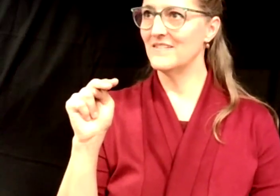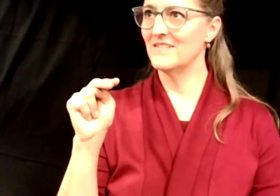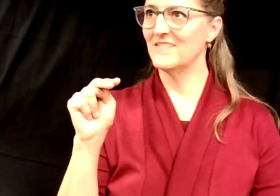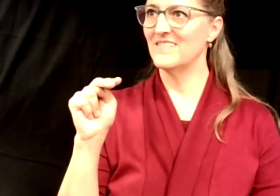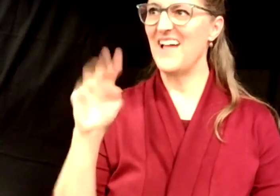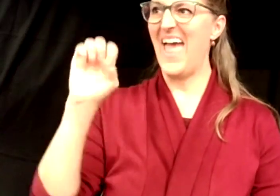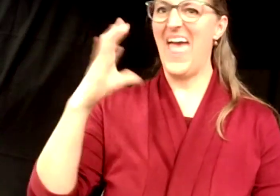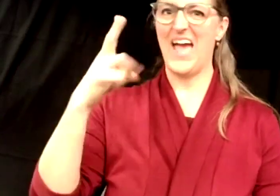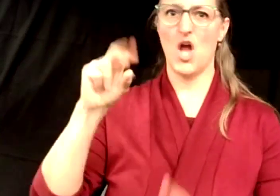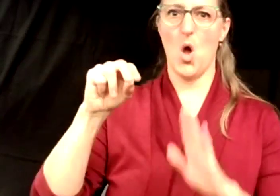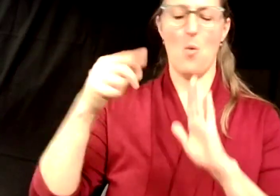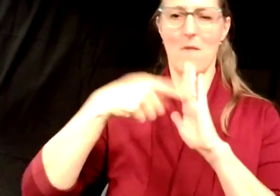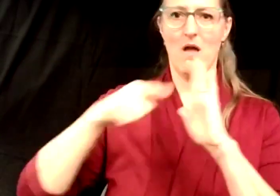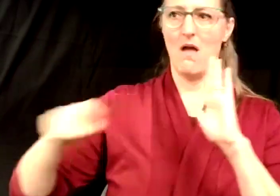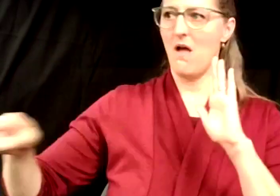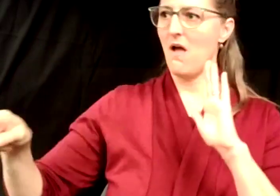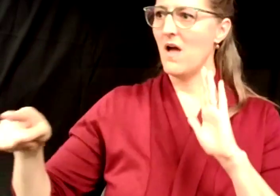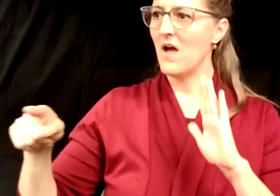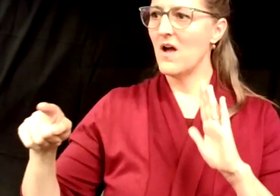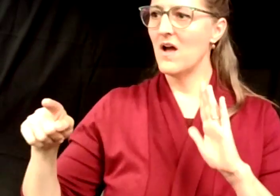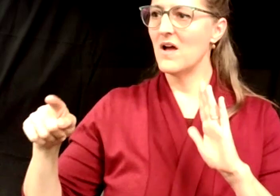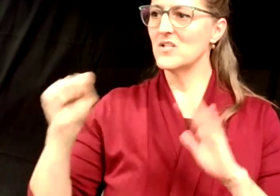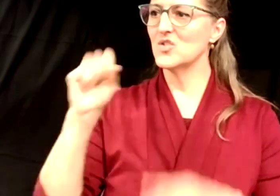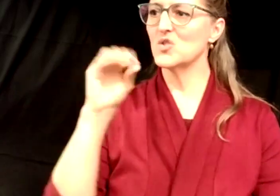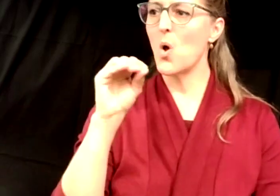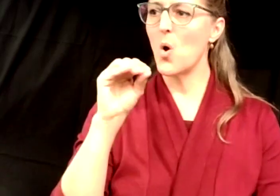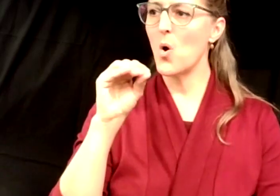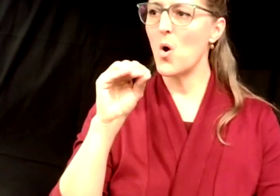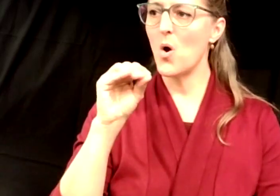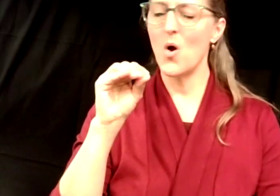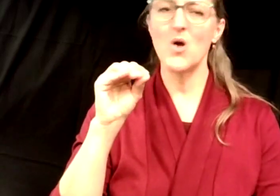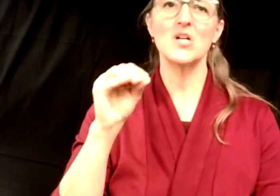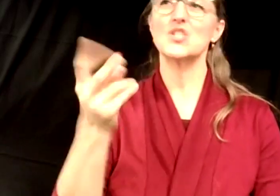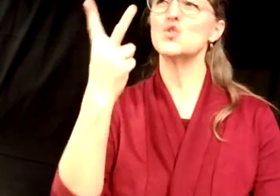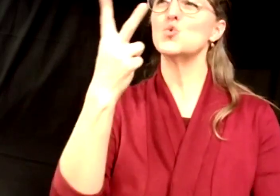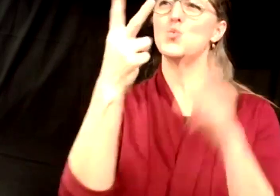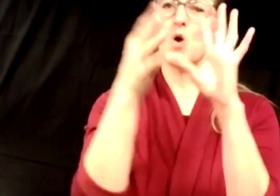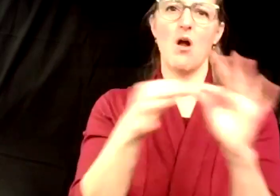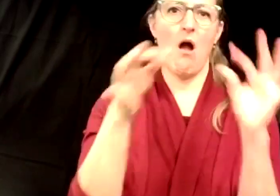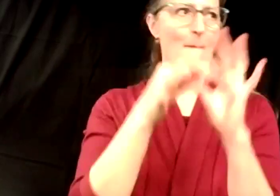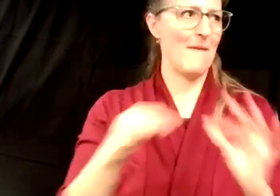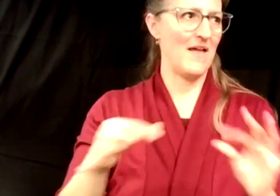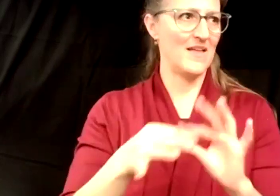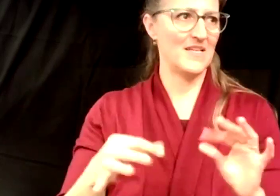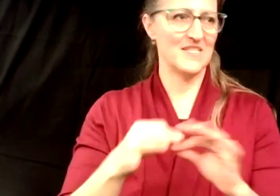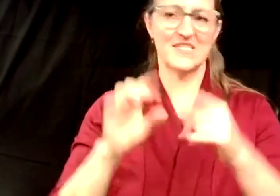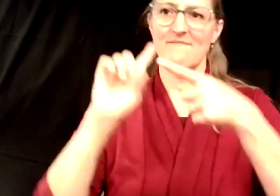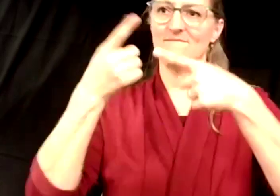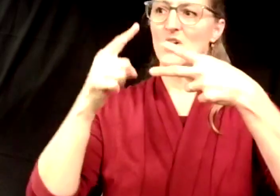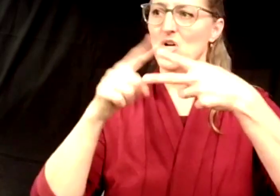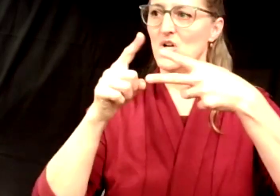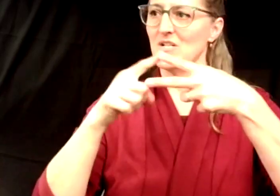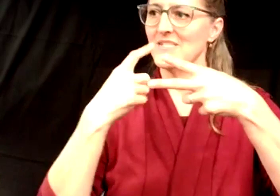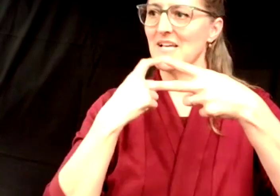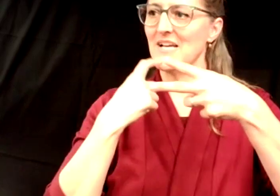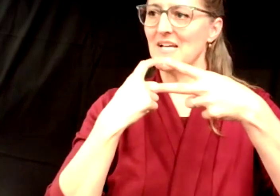that happens, but so, just a couple of comments. First of all, I had started out